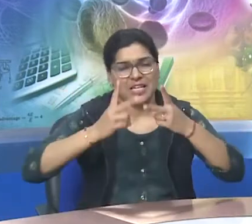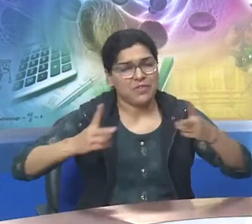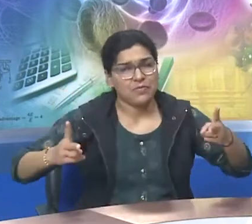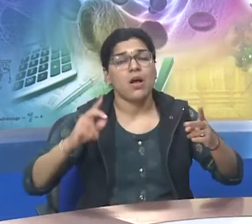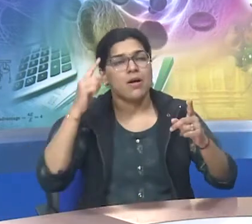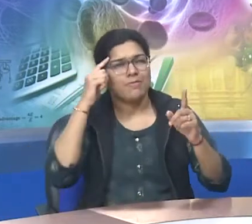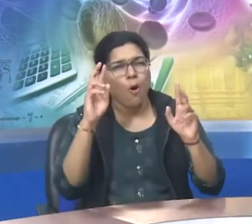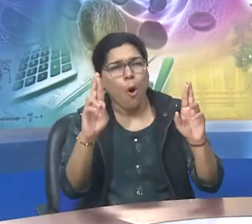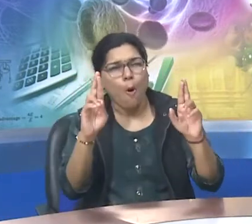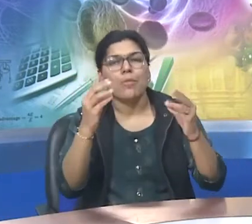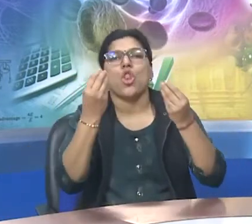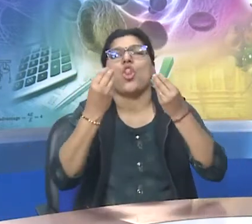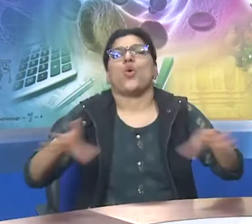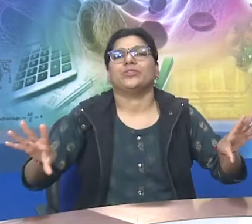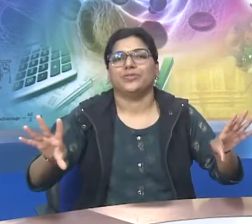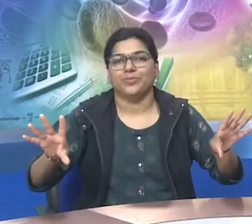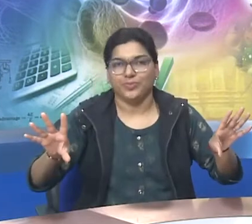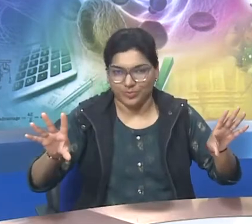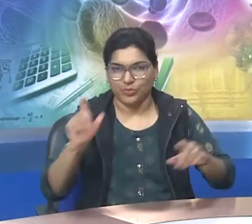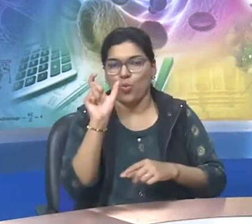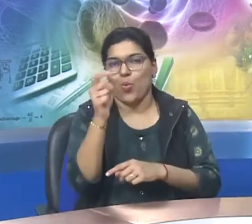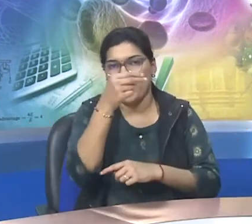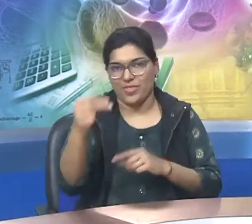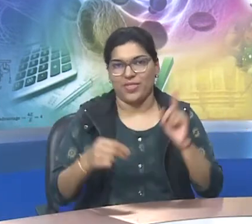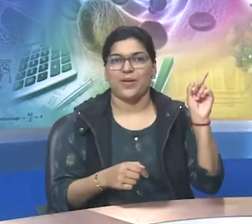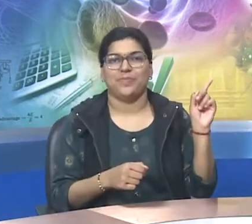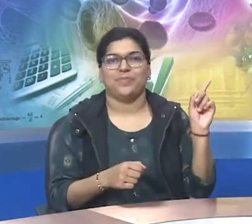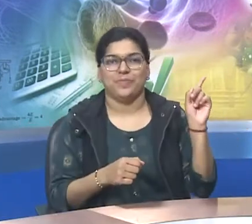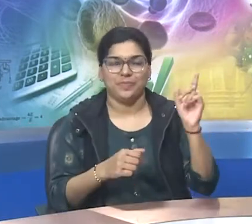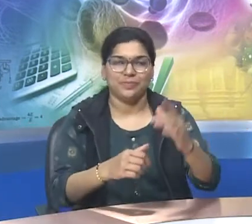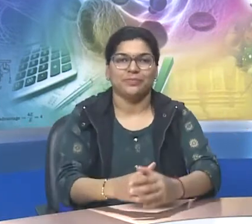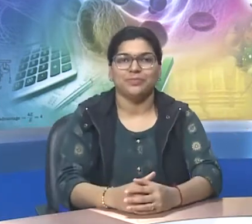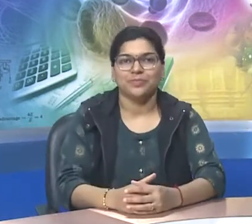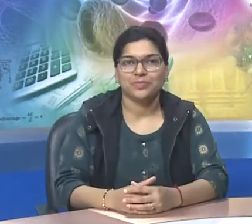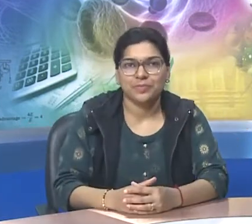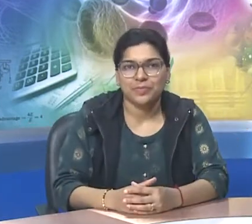You lose your hope. So it is the same thing, you lose your hope.